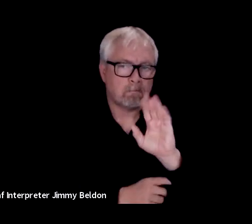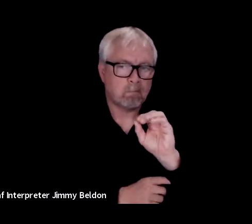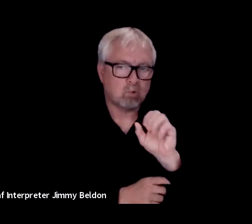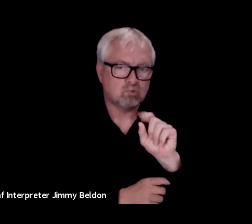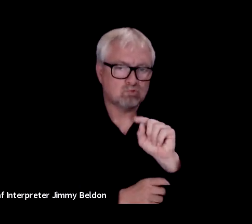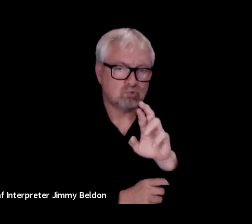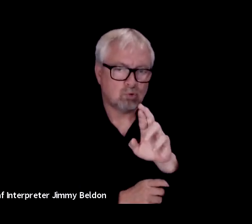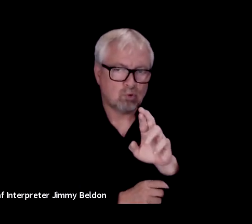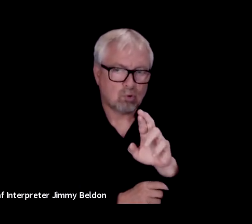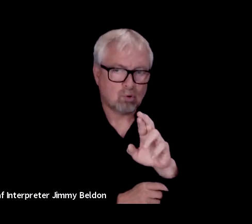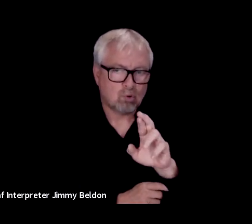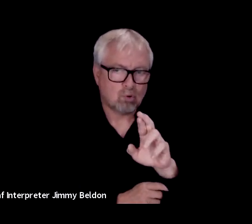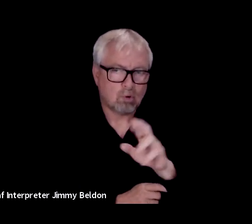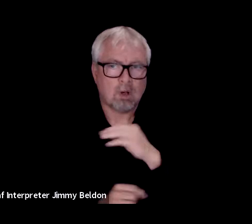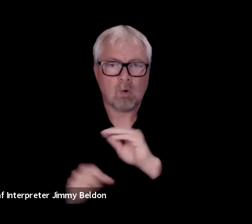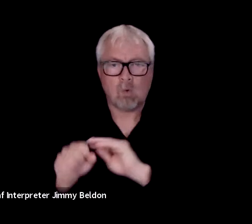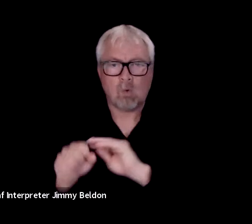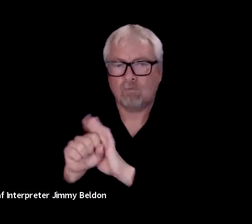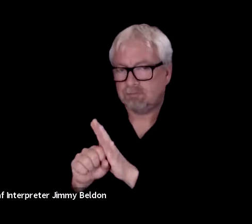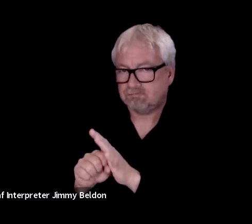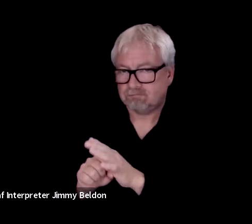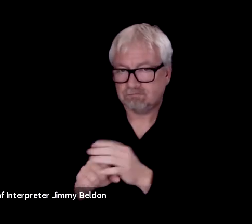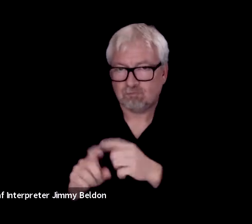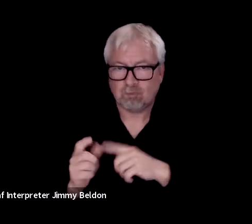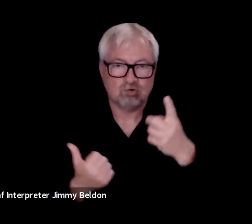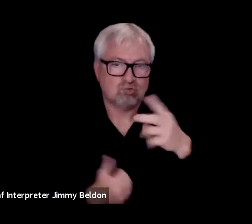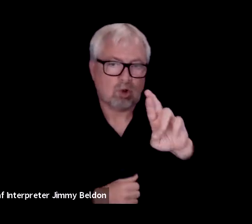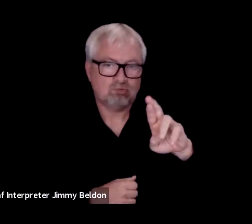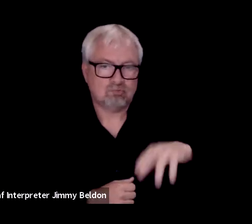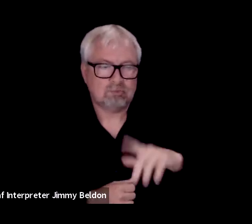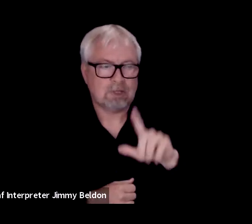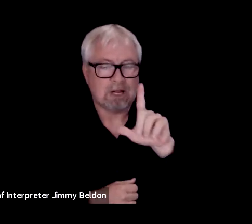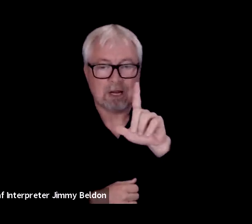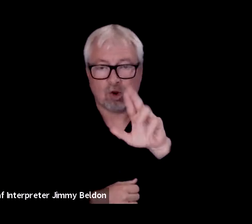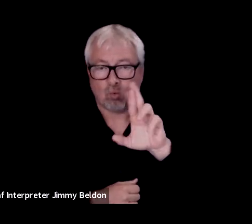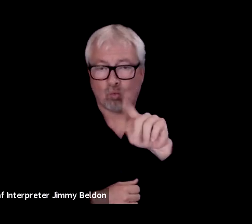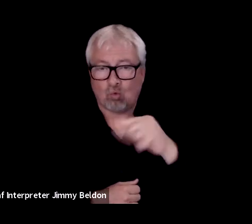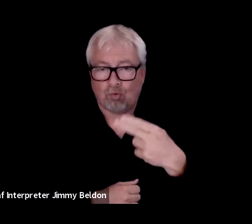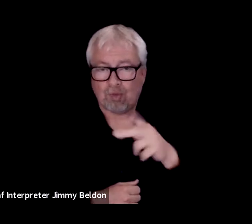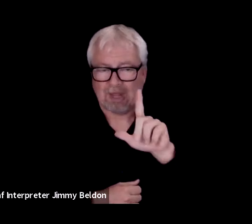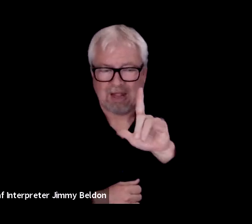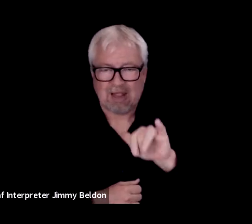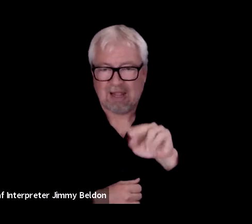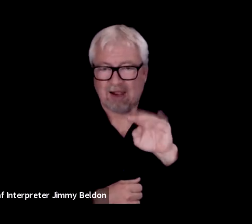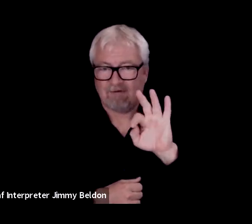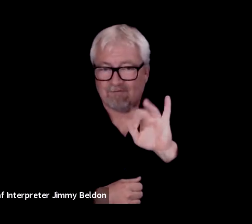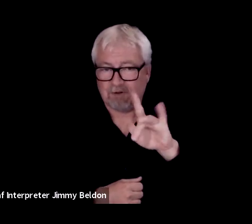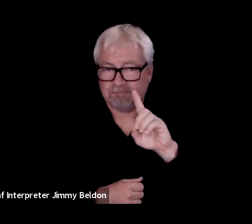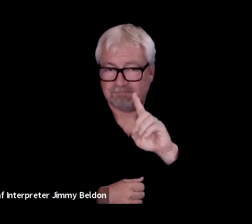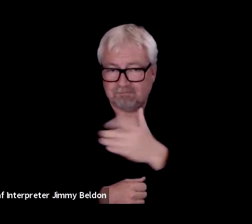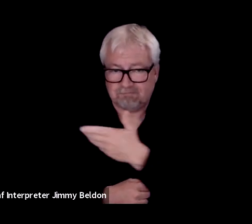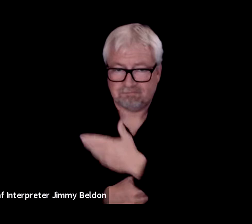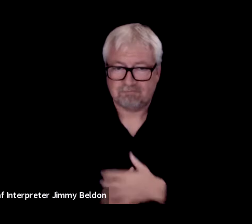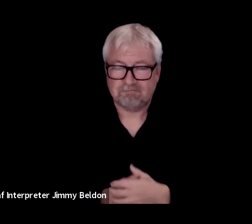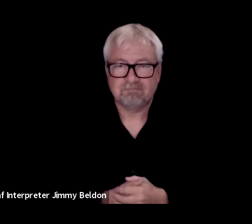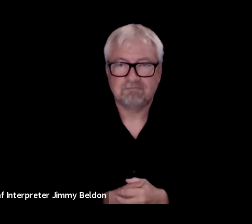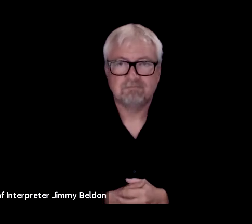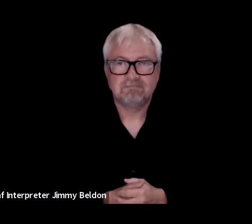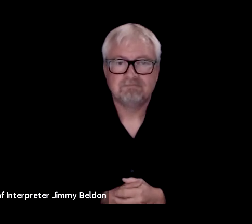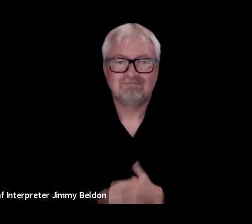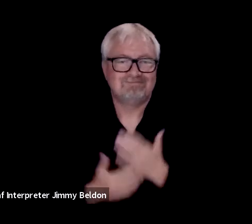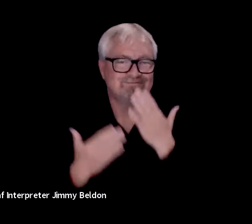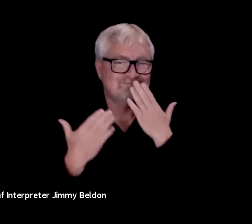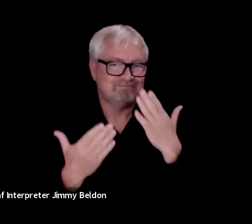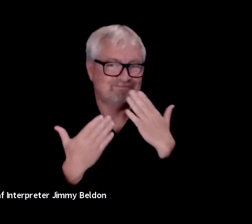you very much, Commissioner Malcolm. There has been a lot of discussion in the media, and we have got a